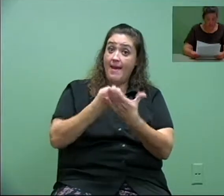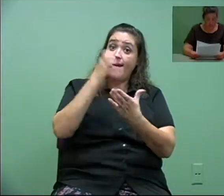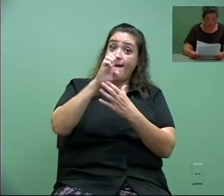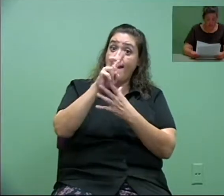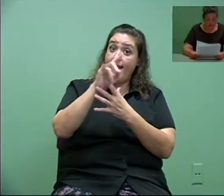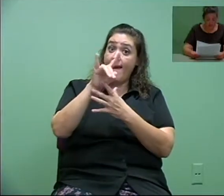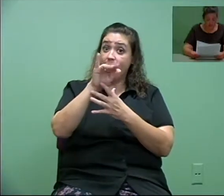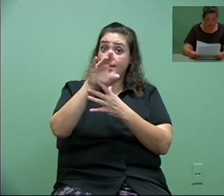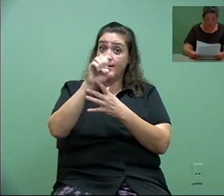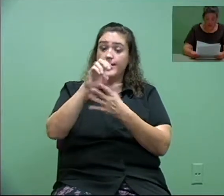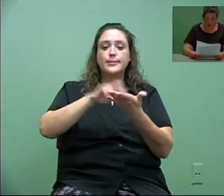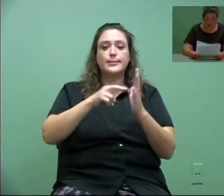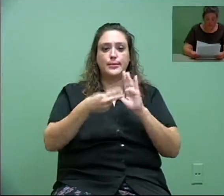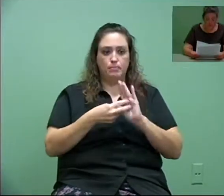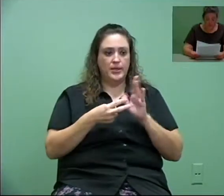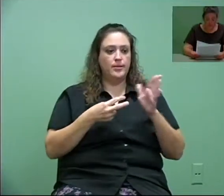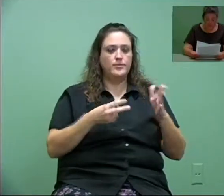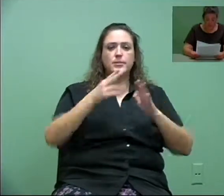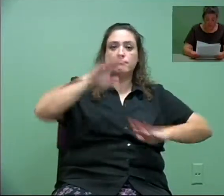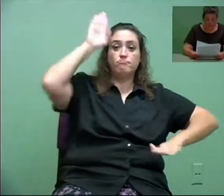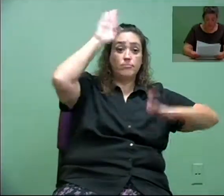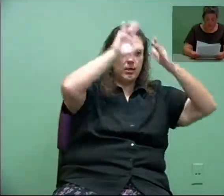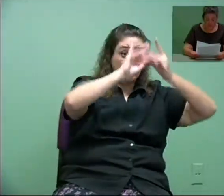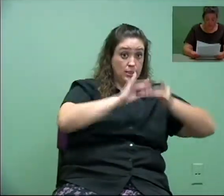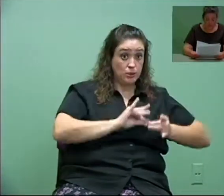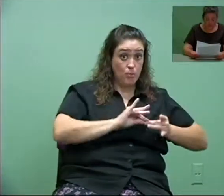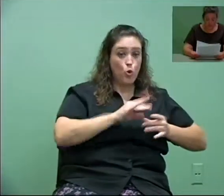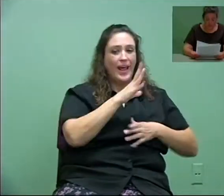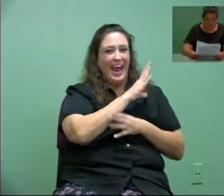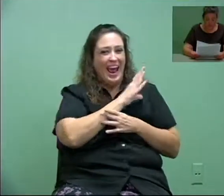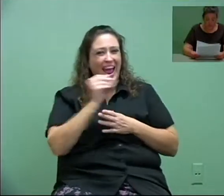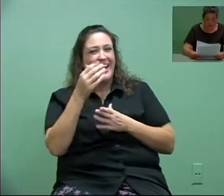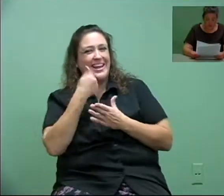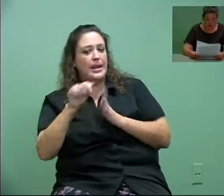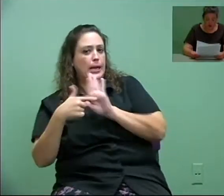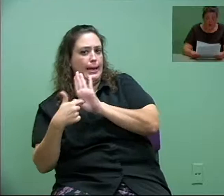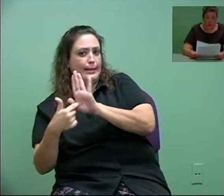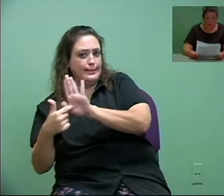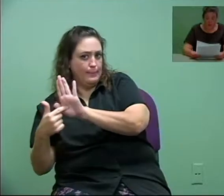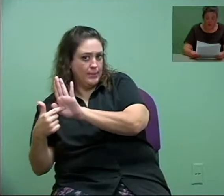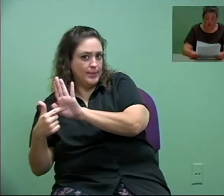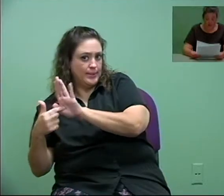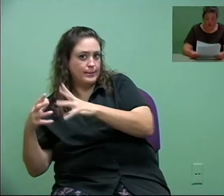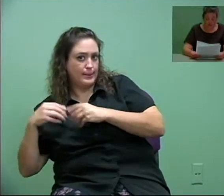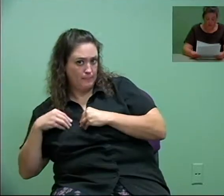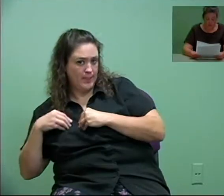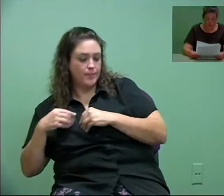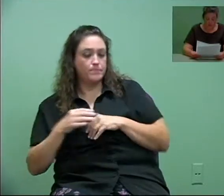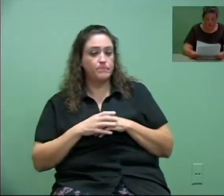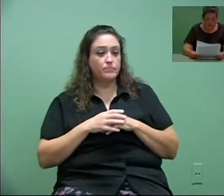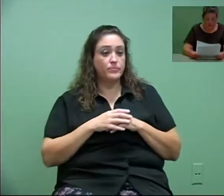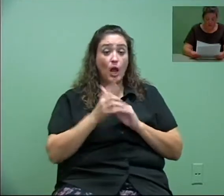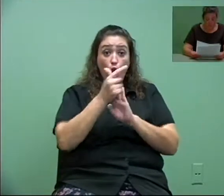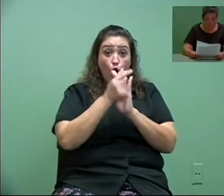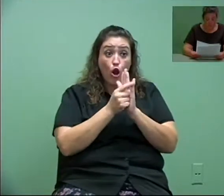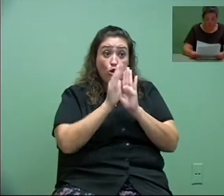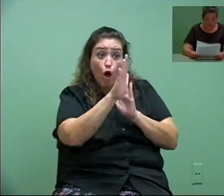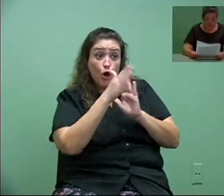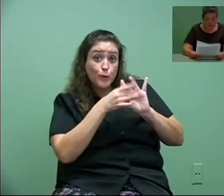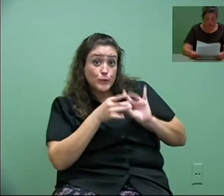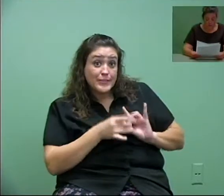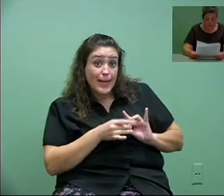admitted into evidence. Nothing else is evidence. The lawyer's statements and arguments are not evidence.